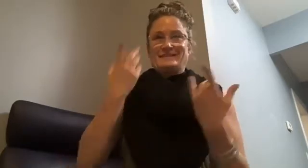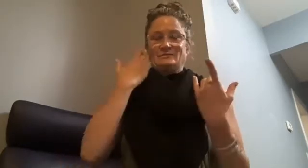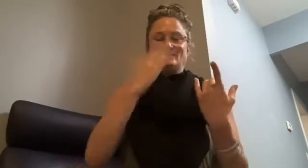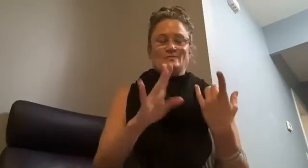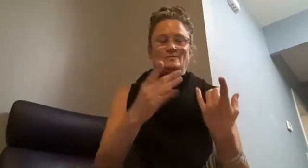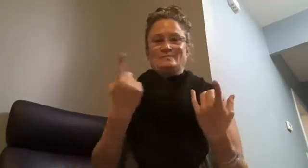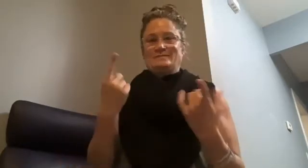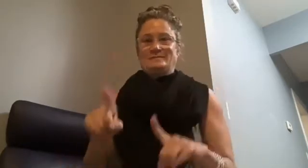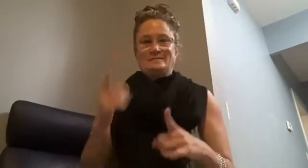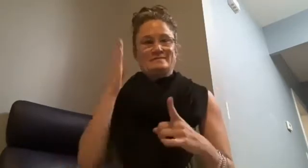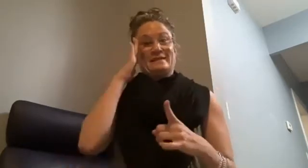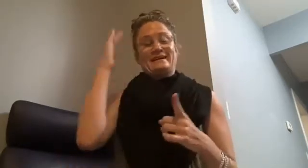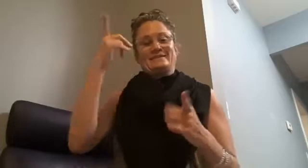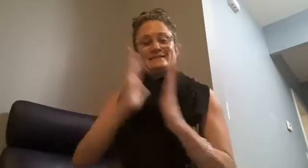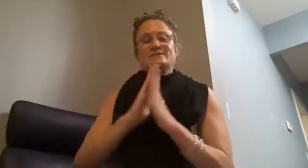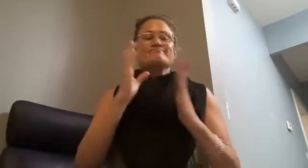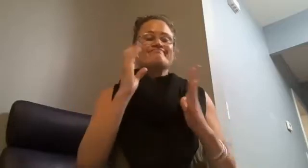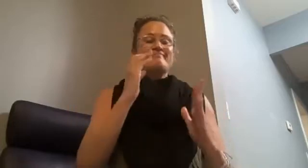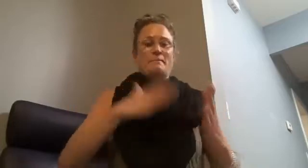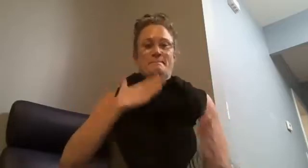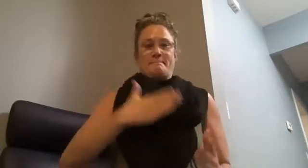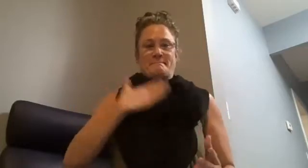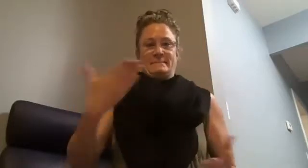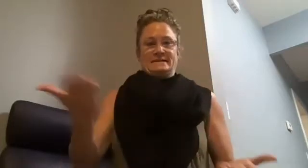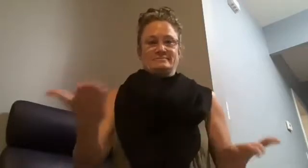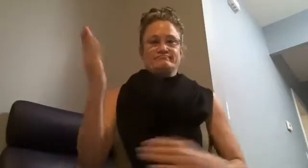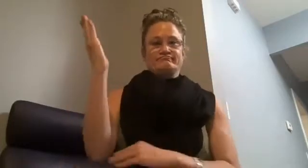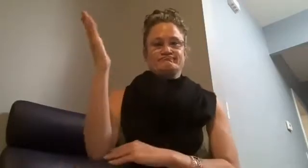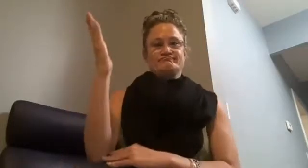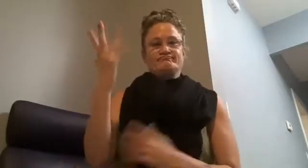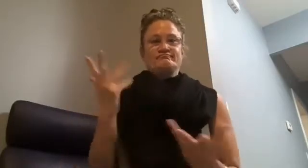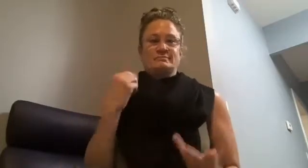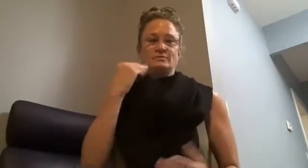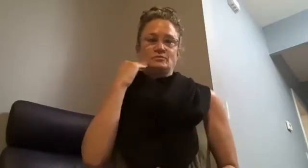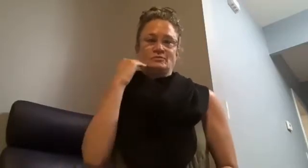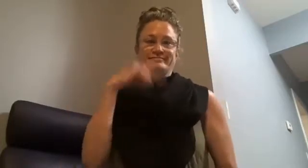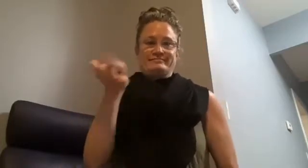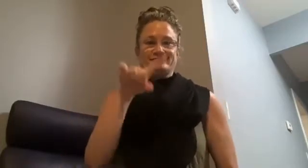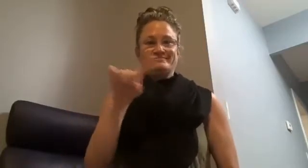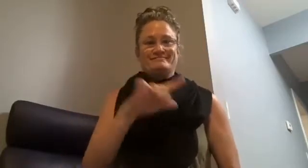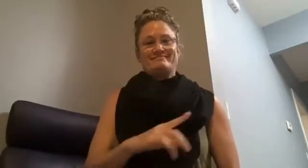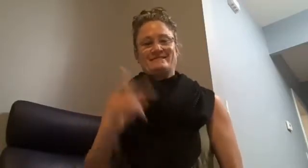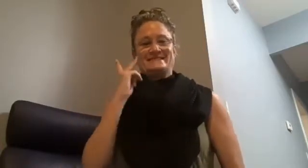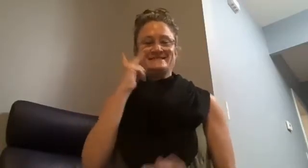But I'm glad to be here. I just kind of flipping through can see that I know a lot of you. It's nice to be around some people that I